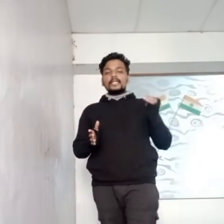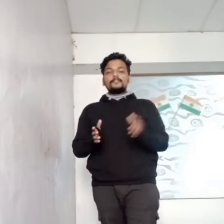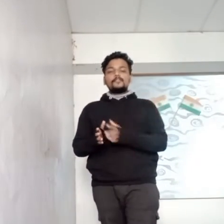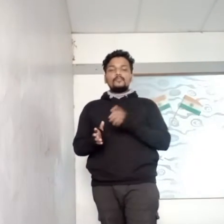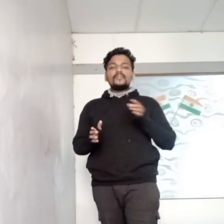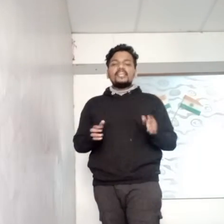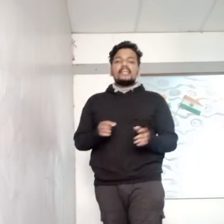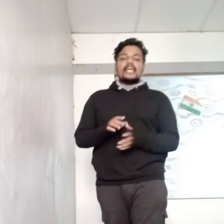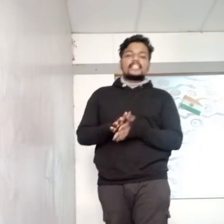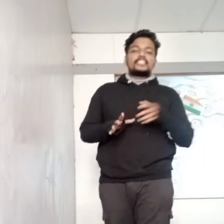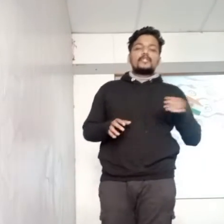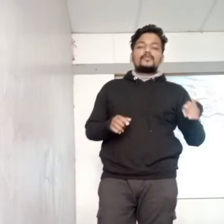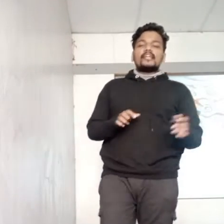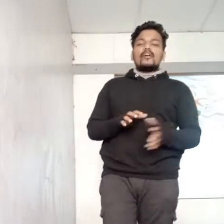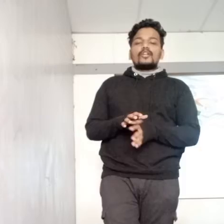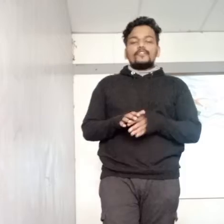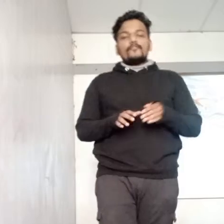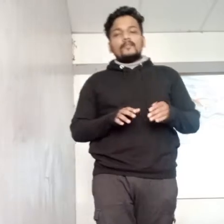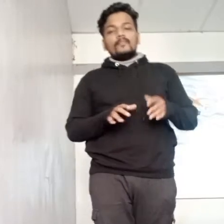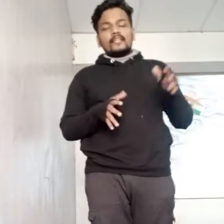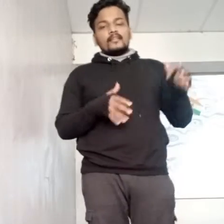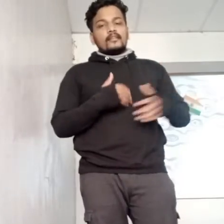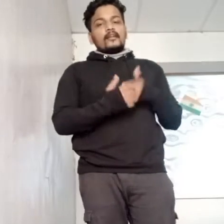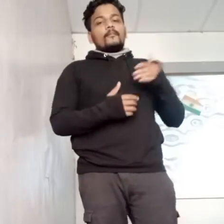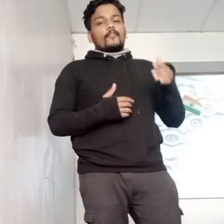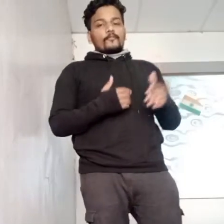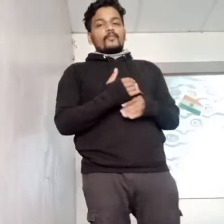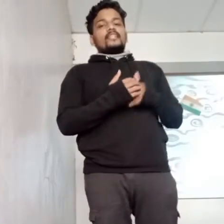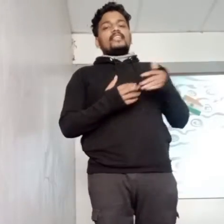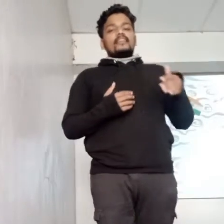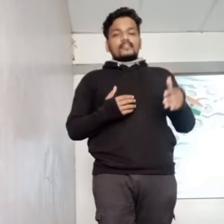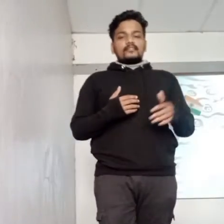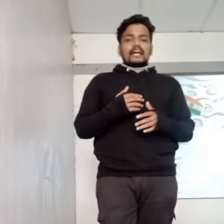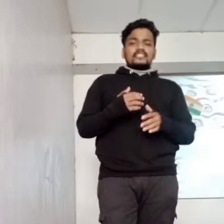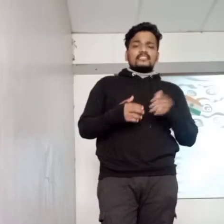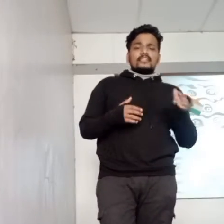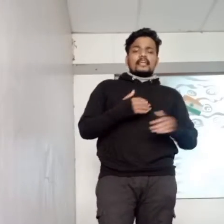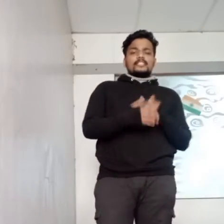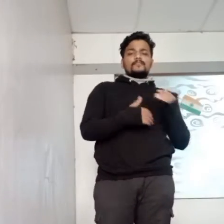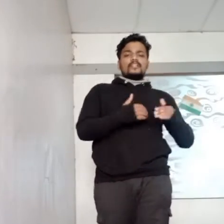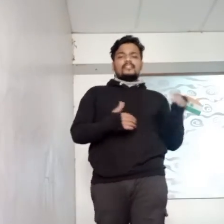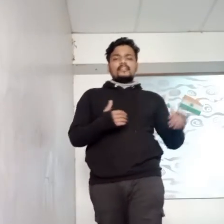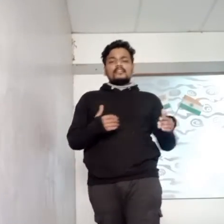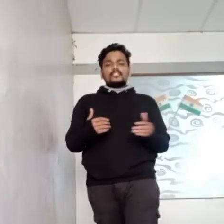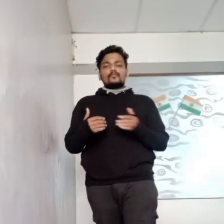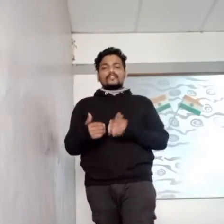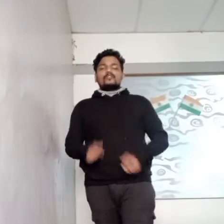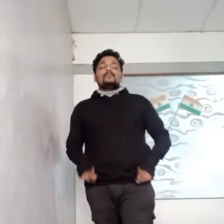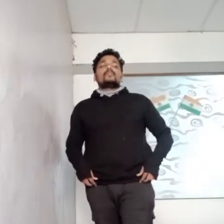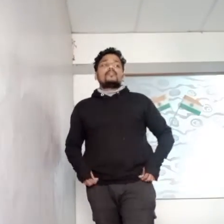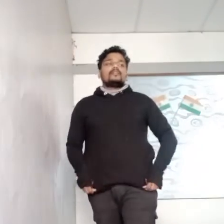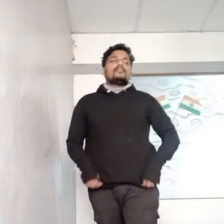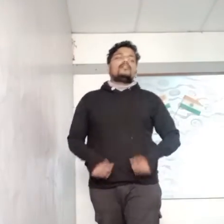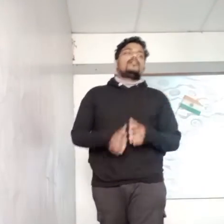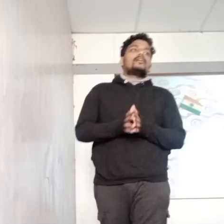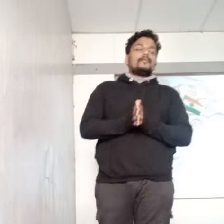will be executed or it will be performing their task as per their sequence of coming.